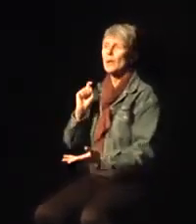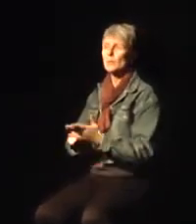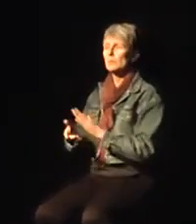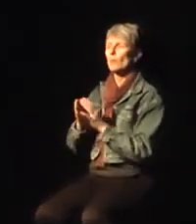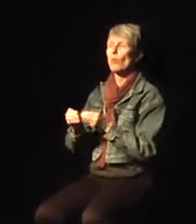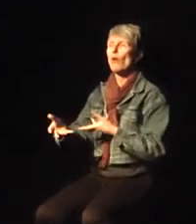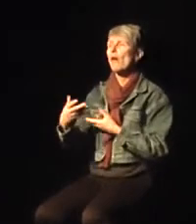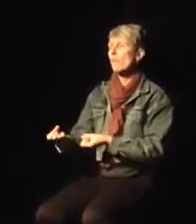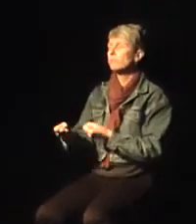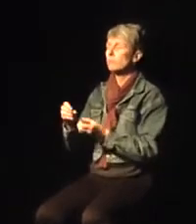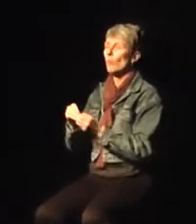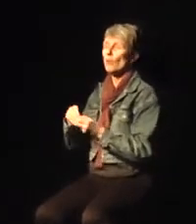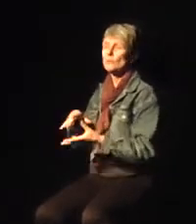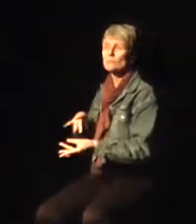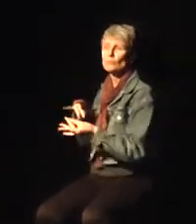confidence.